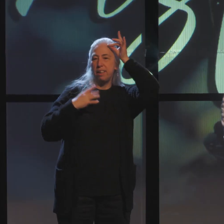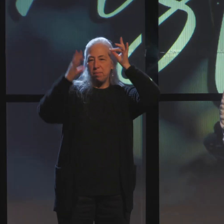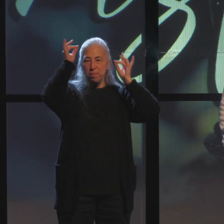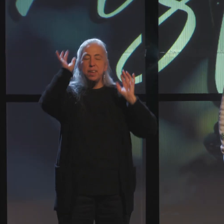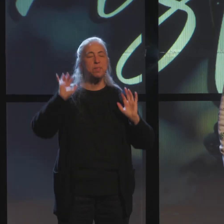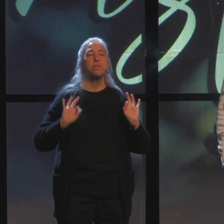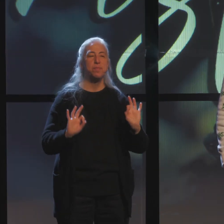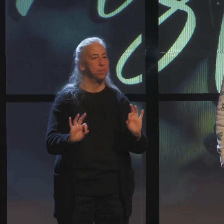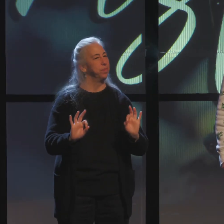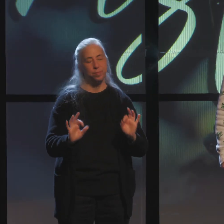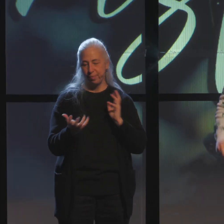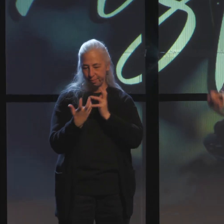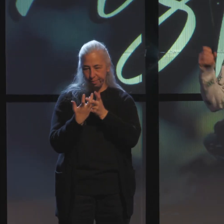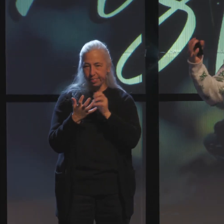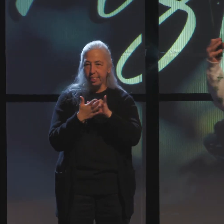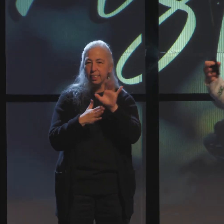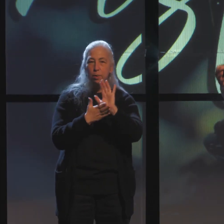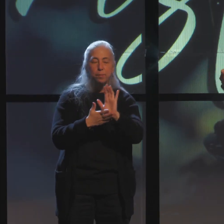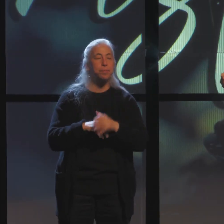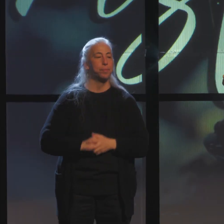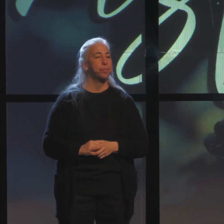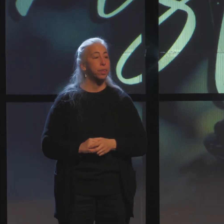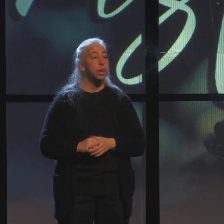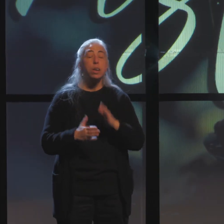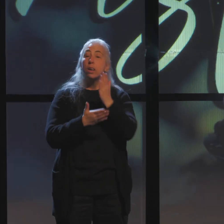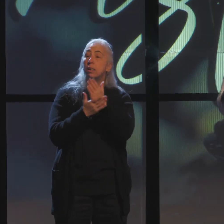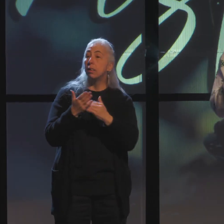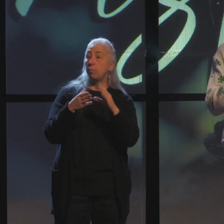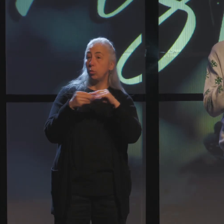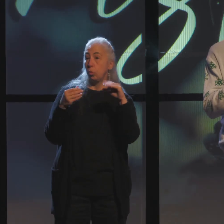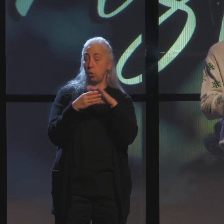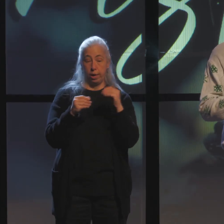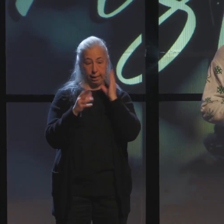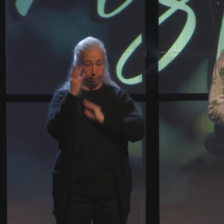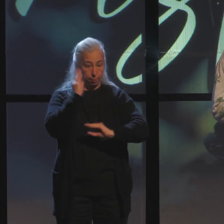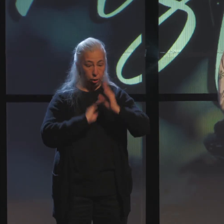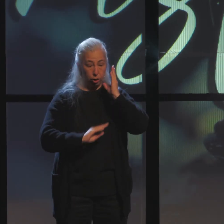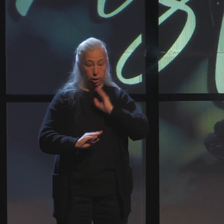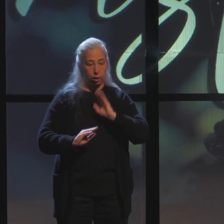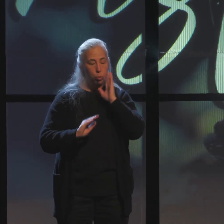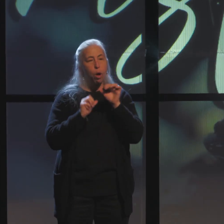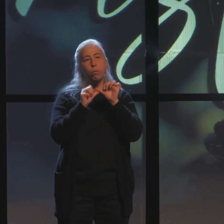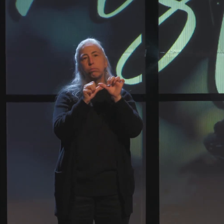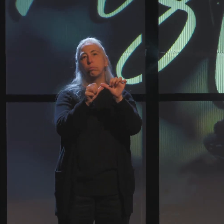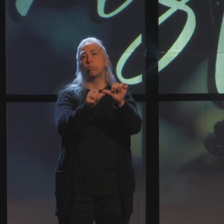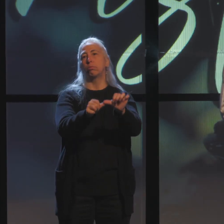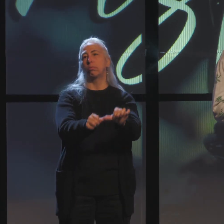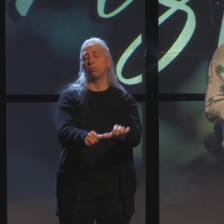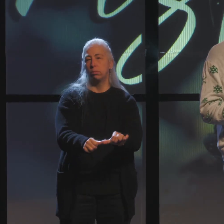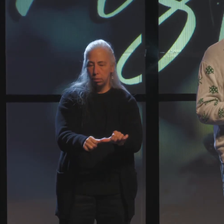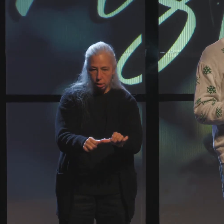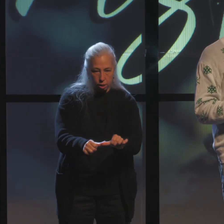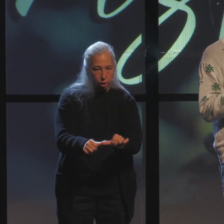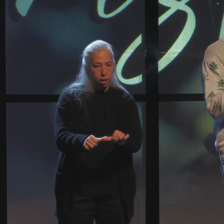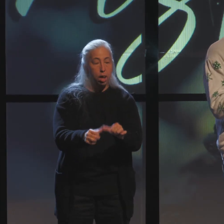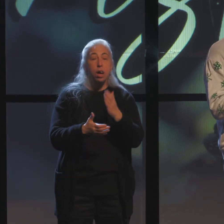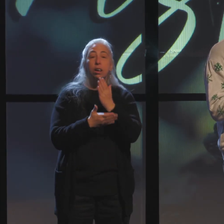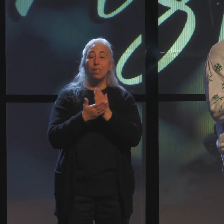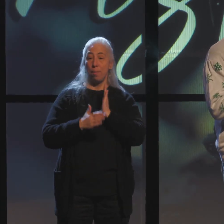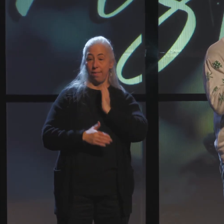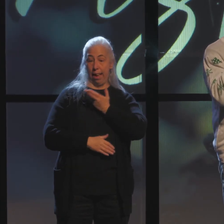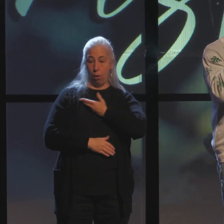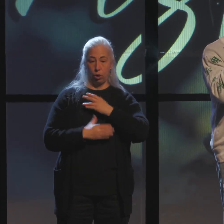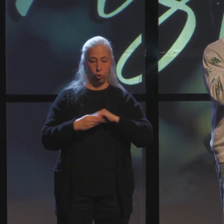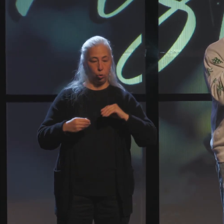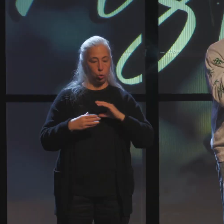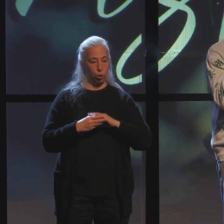great. Some of the stories that we experience in our lives, they stay with us. Some of our own stories, they really stay with